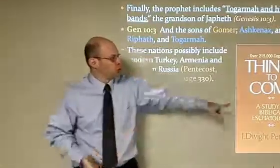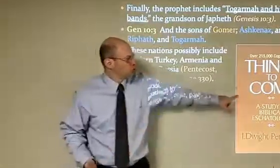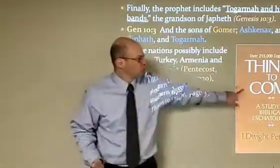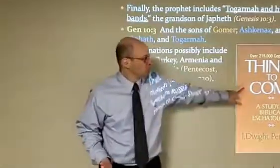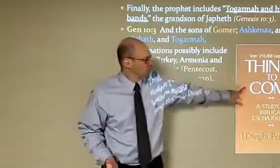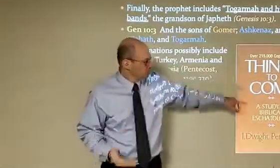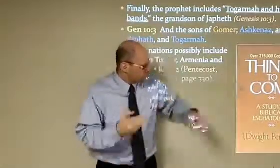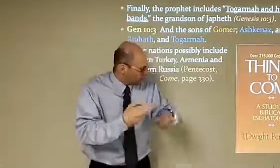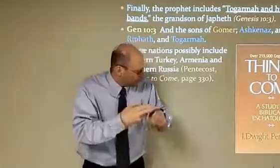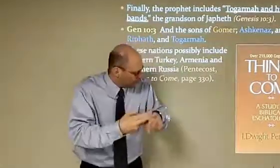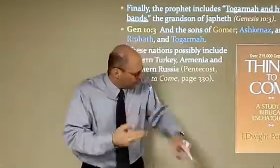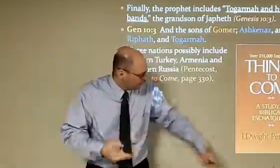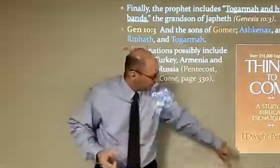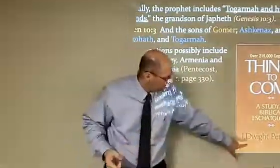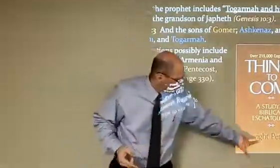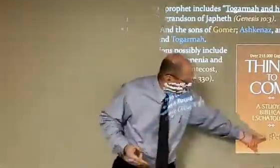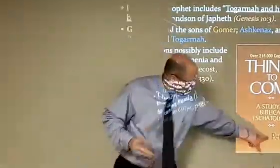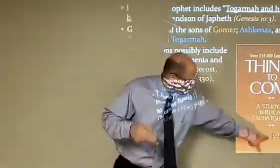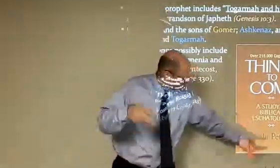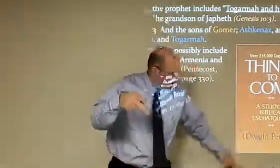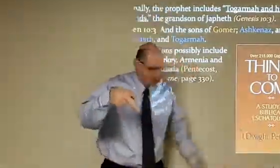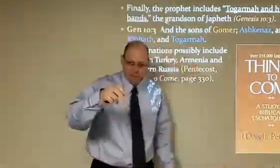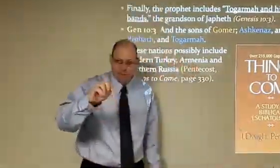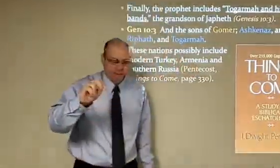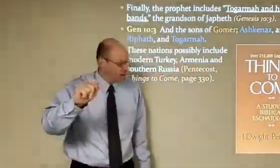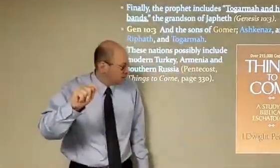The person who wrote it is J. Dwight Pentecost.